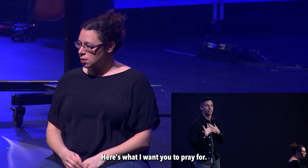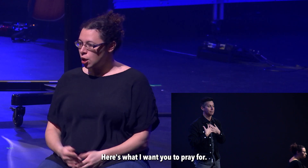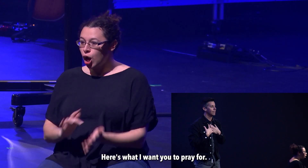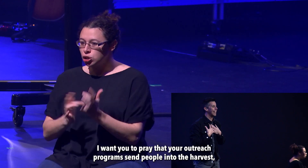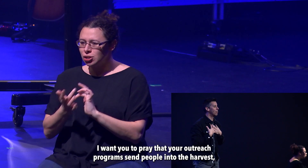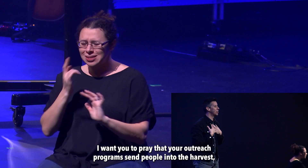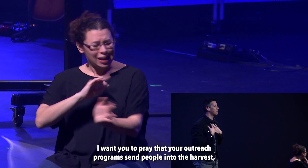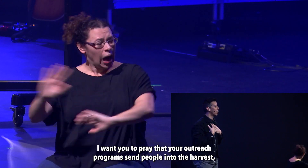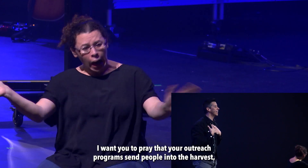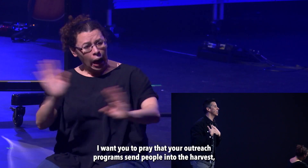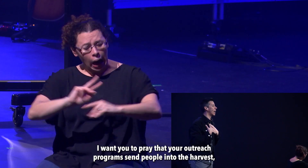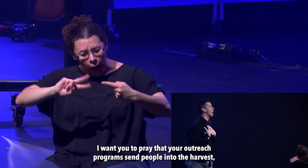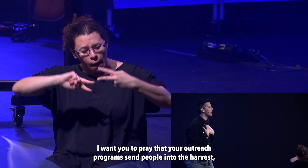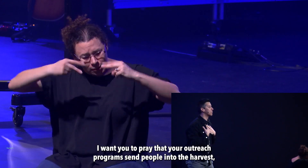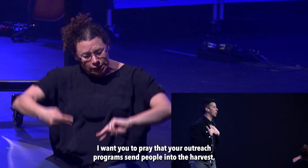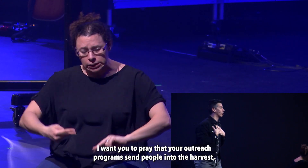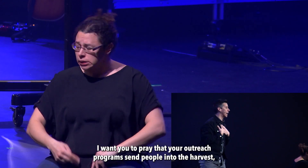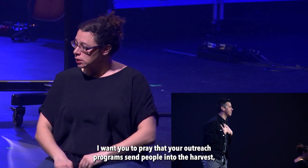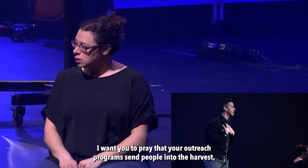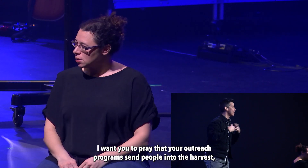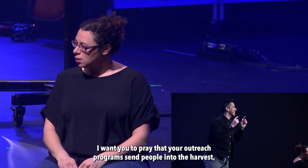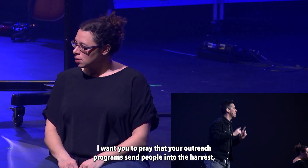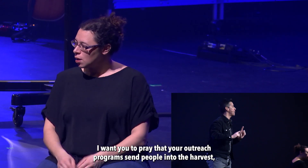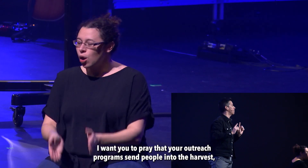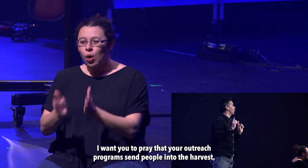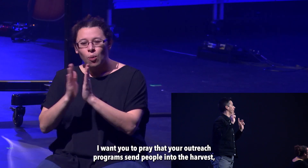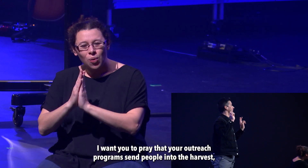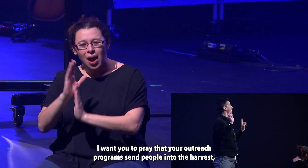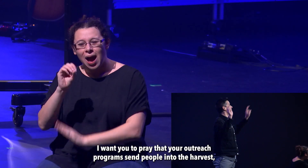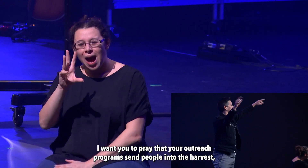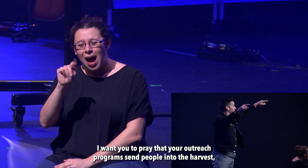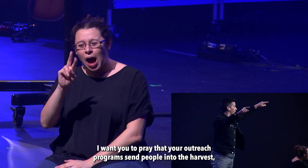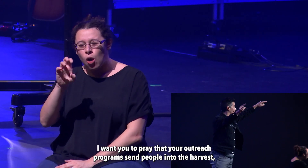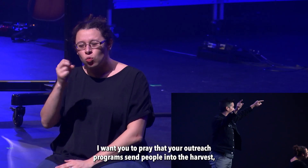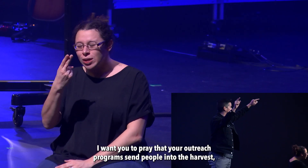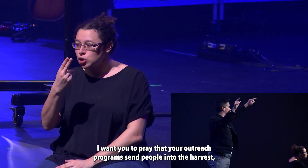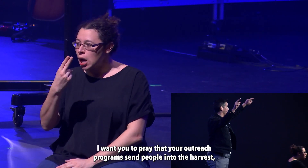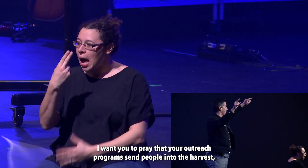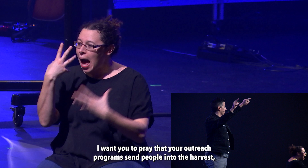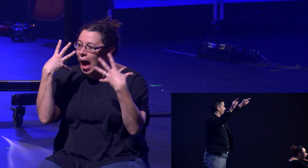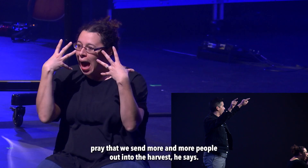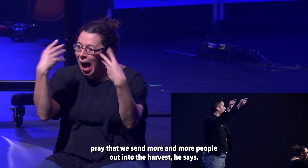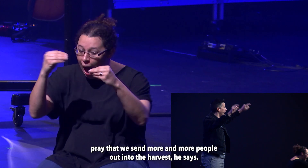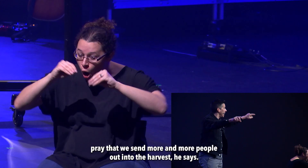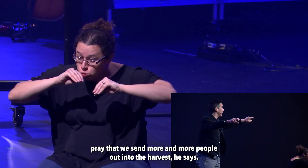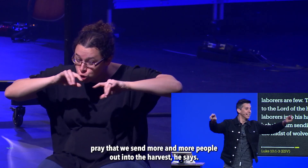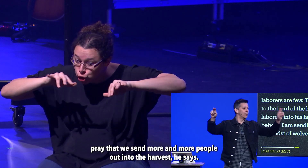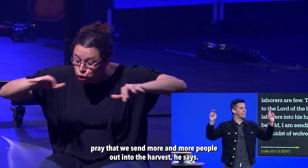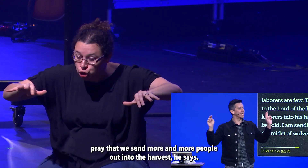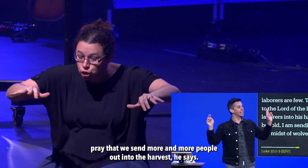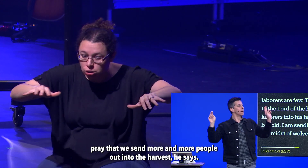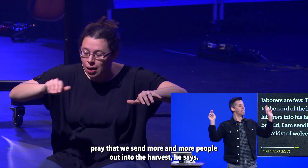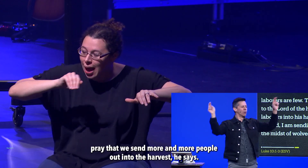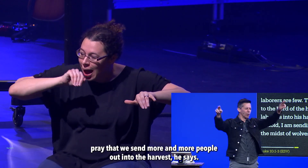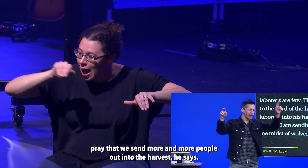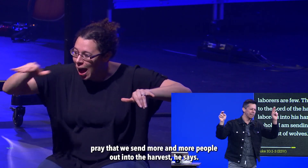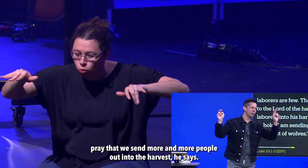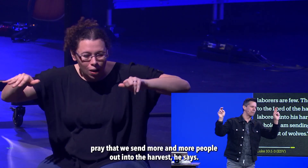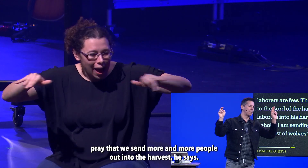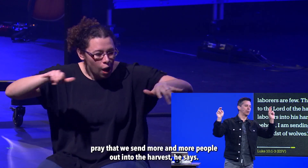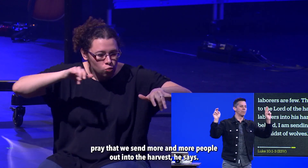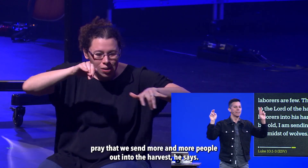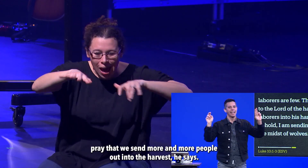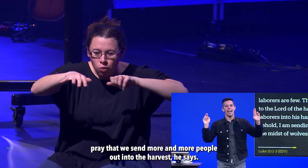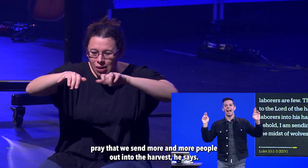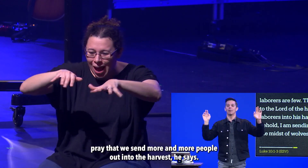for. I want you to pray that your outreach programs send people into the harvest. Pray that we send more and